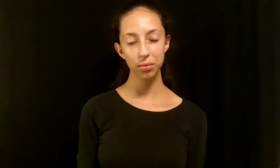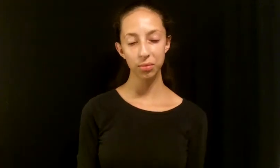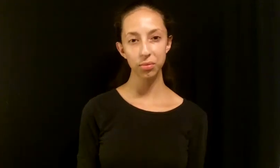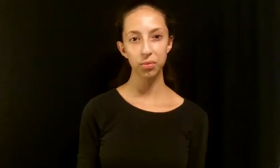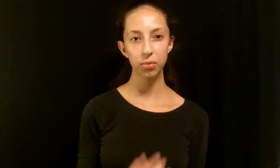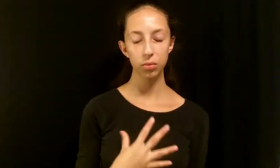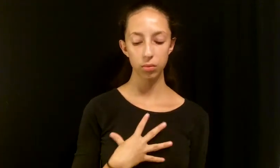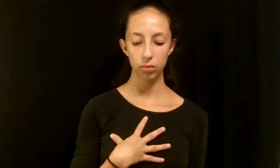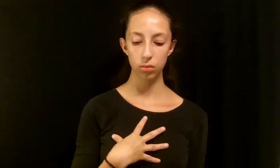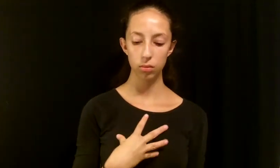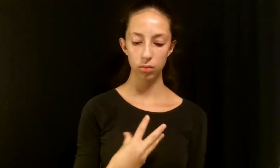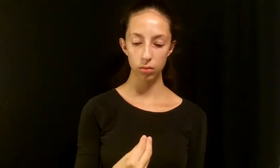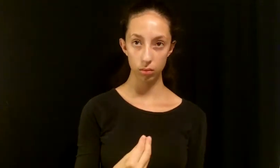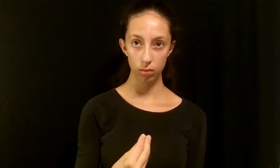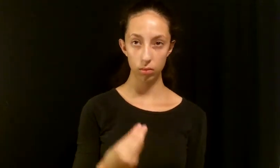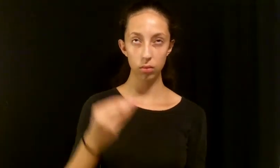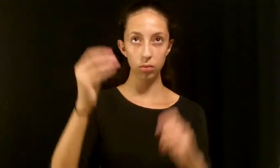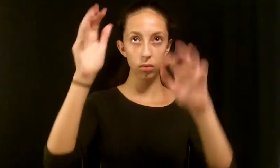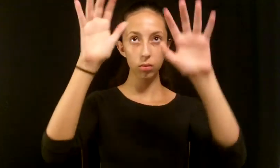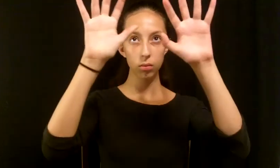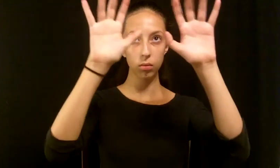white. And then you see it a little bit